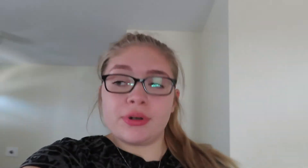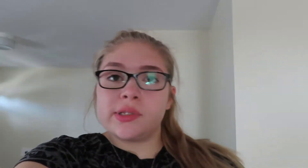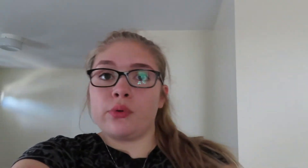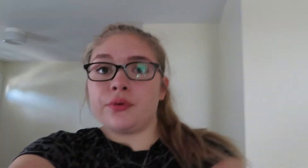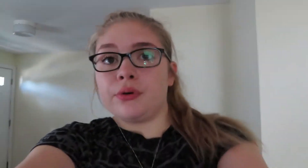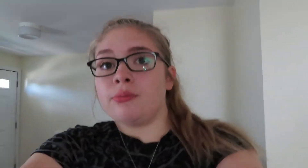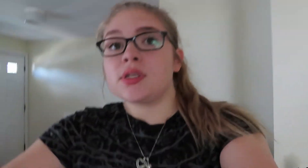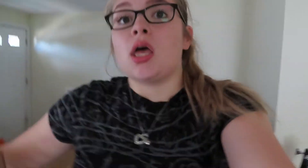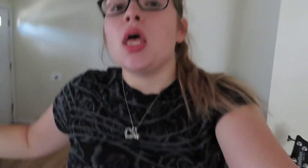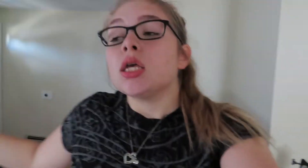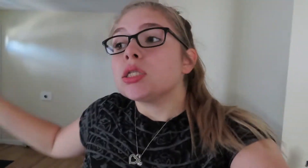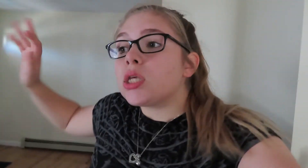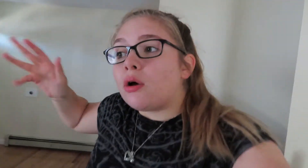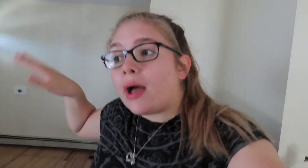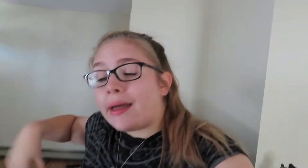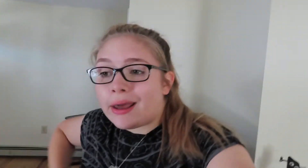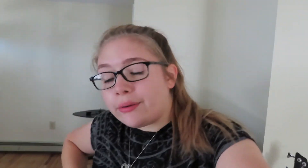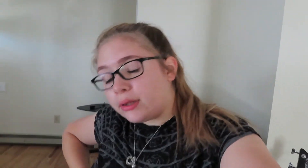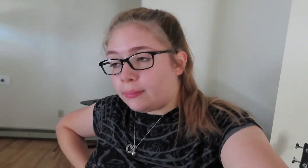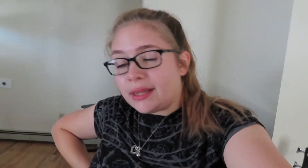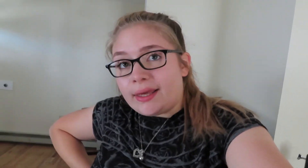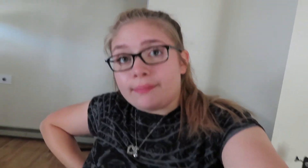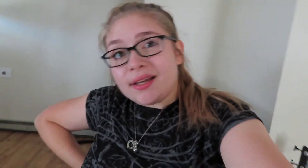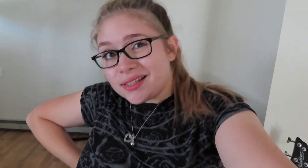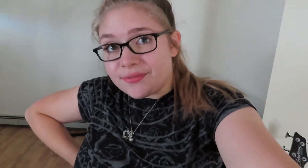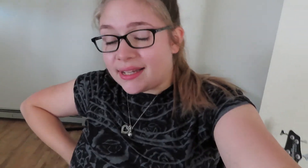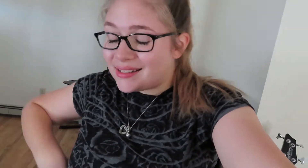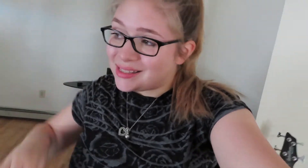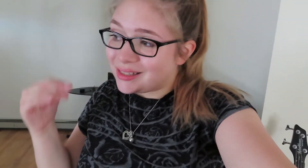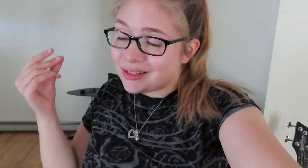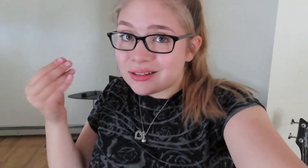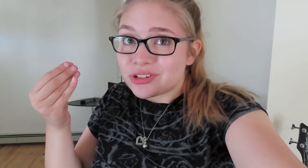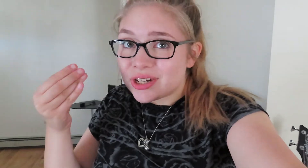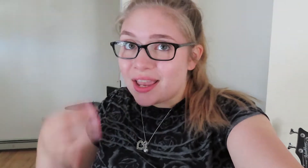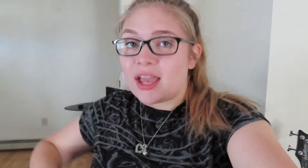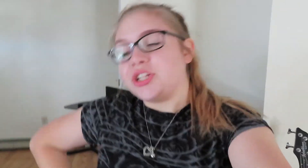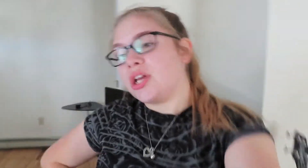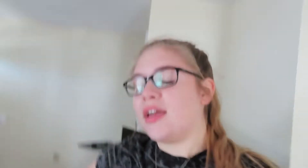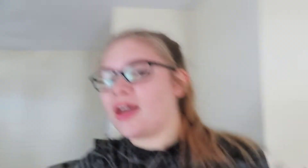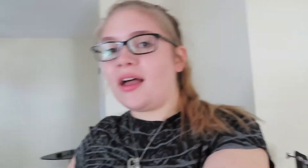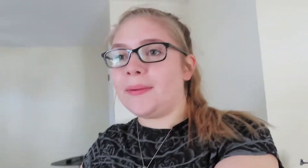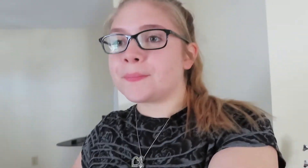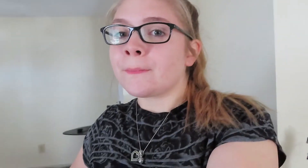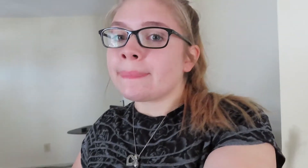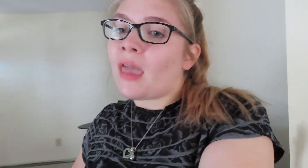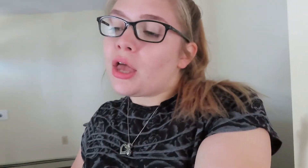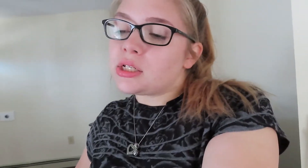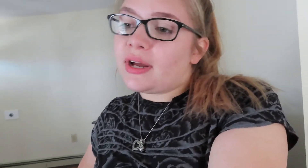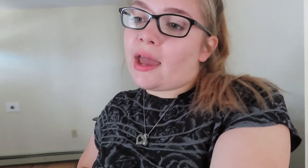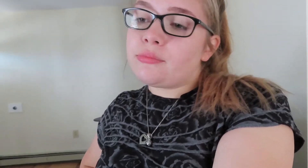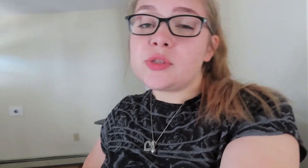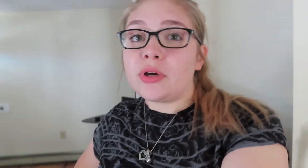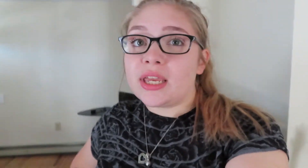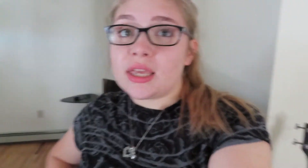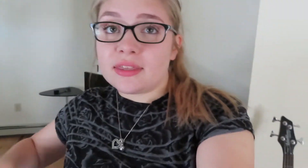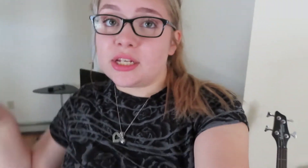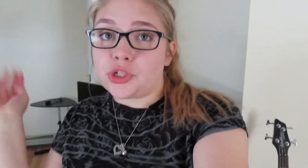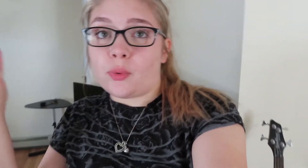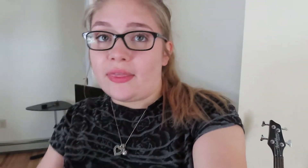of the preschool rooms so i got out a little bit late but it's fine it's a little extra cash um so right now i'm just putting the dishes away